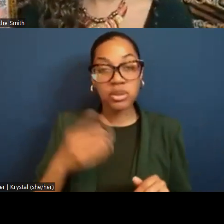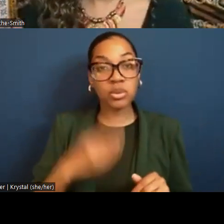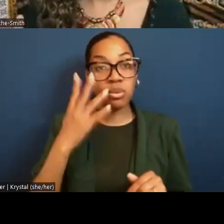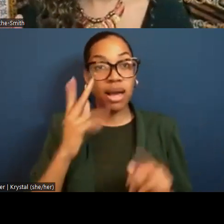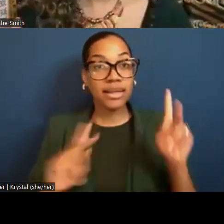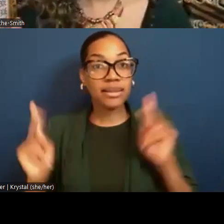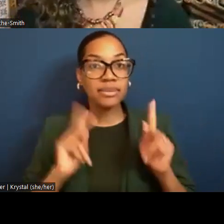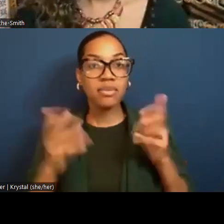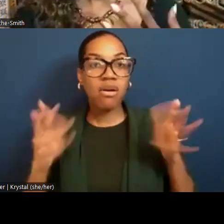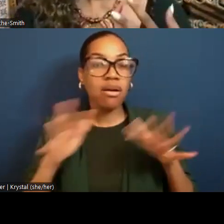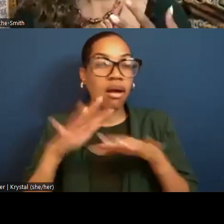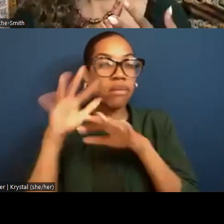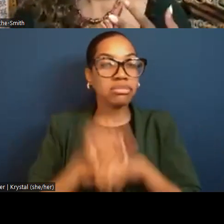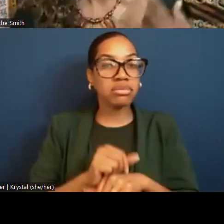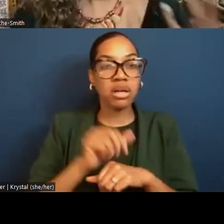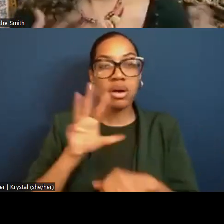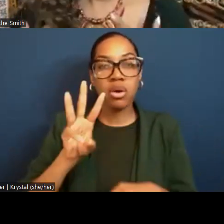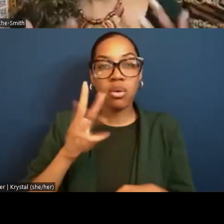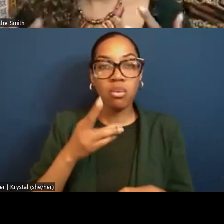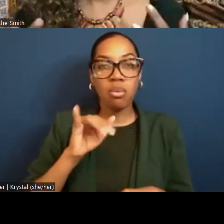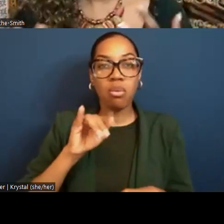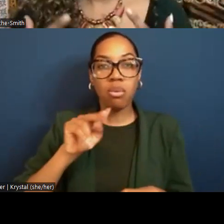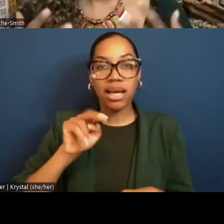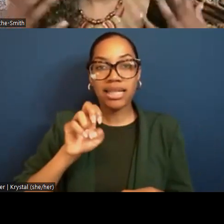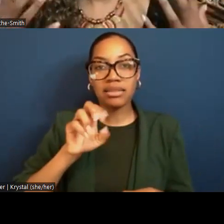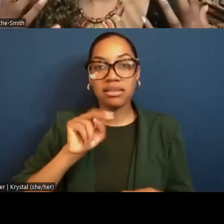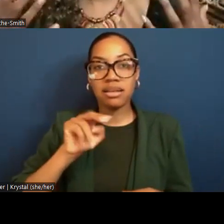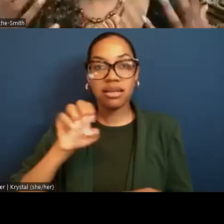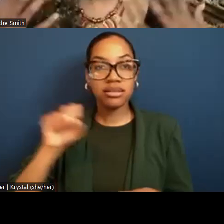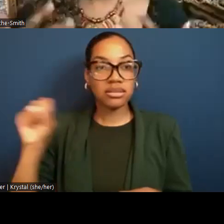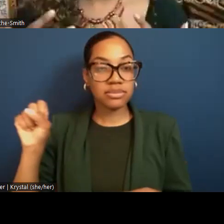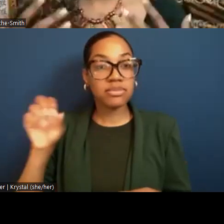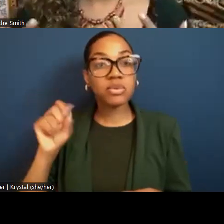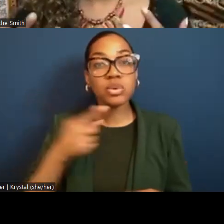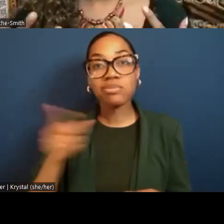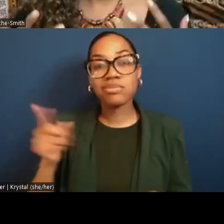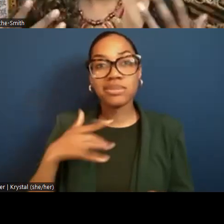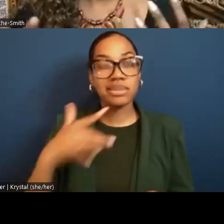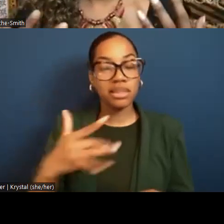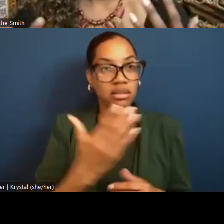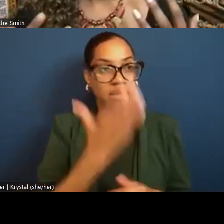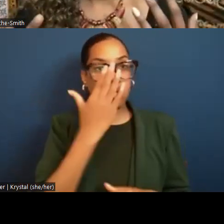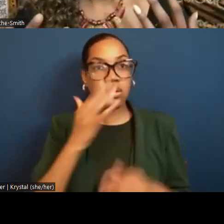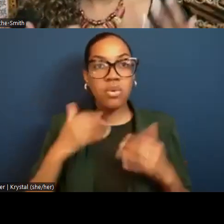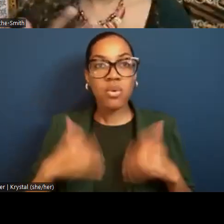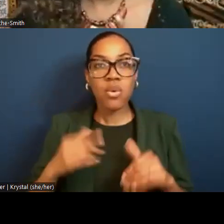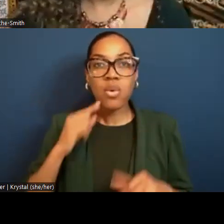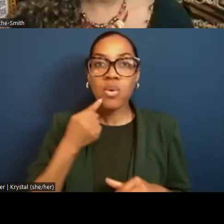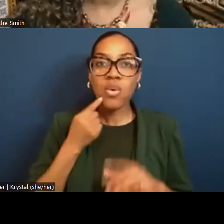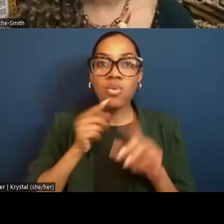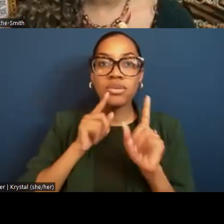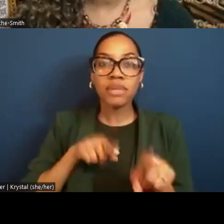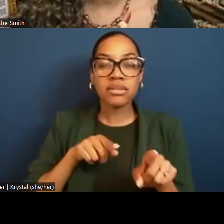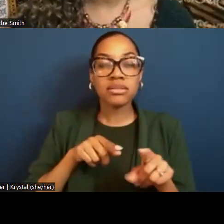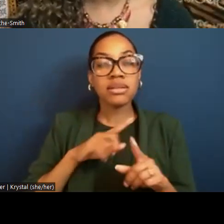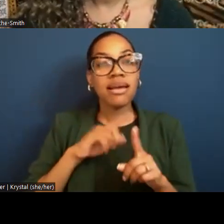is normalized. And so I find that folks tend to have a very intense response, but then also they start to look at the